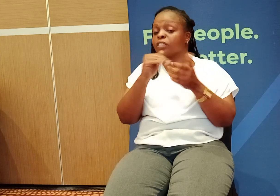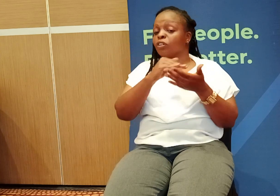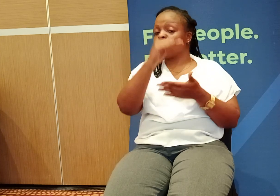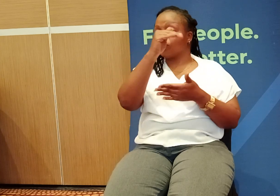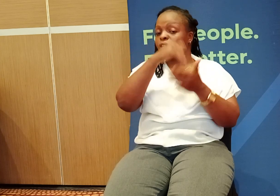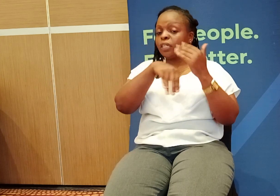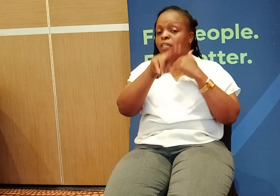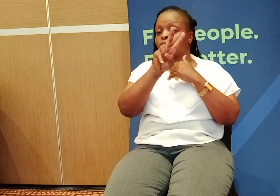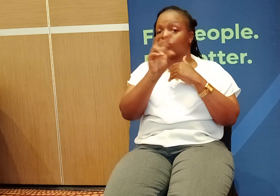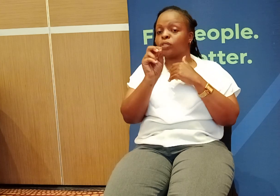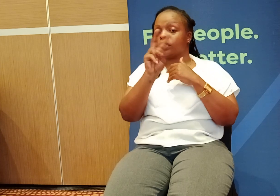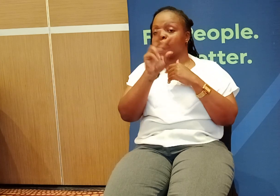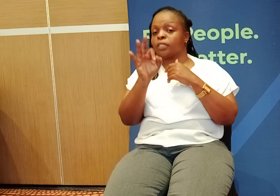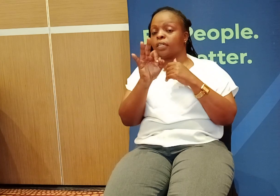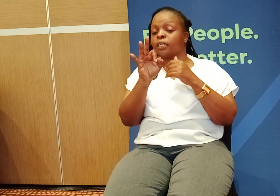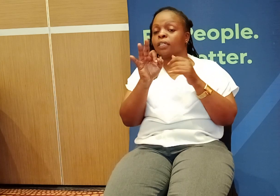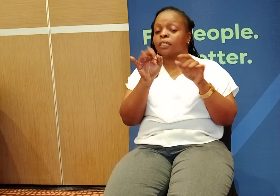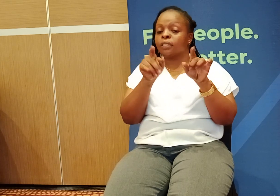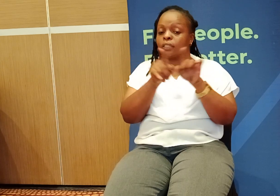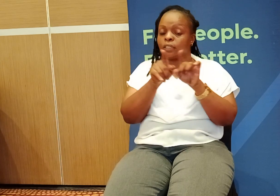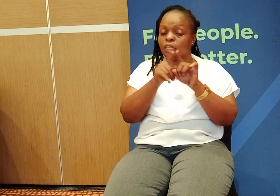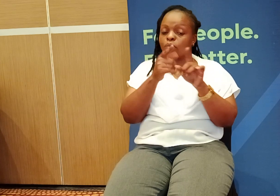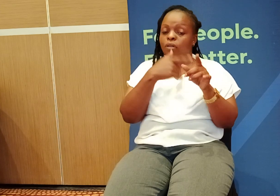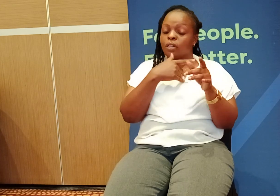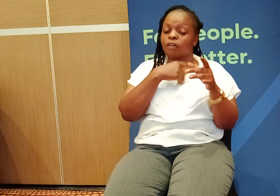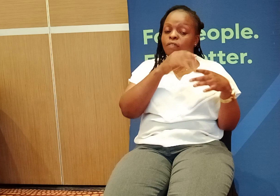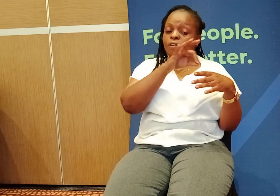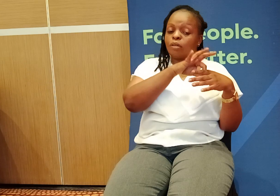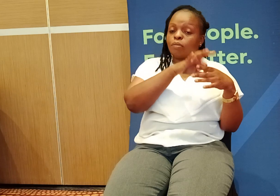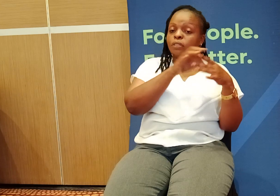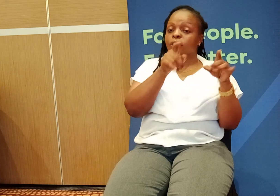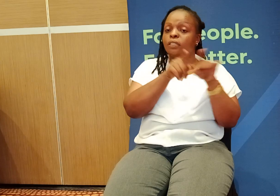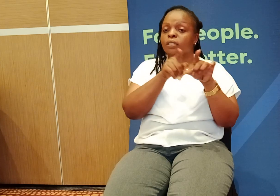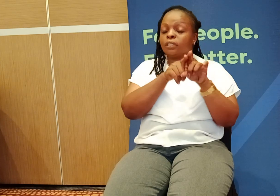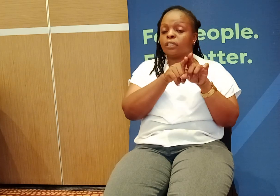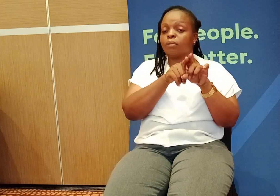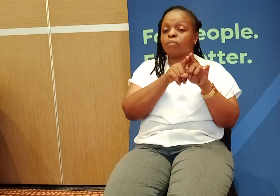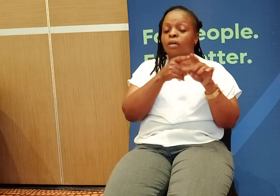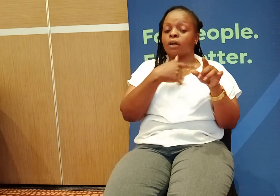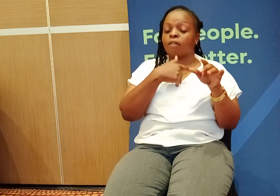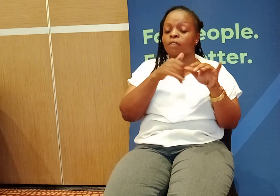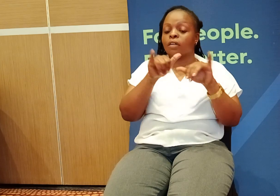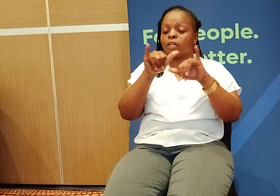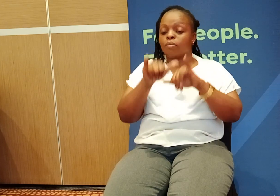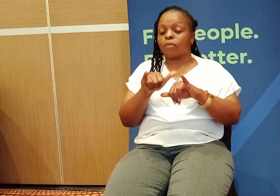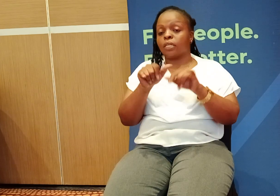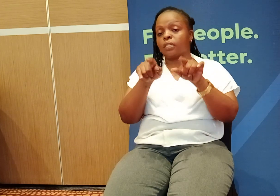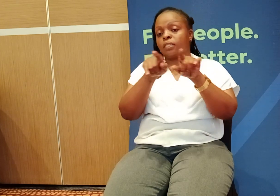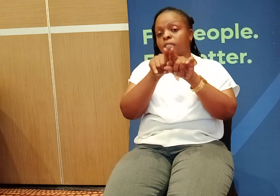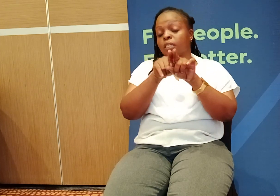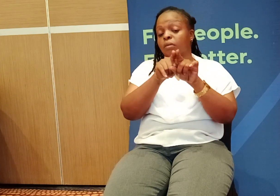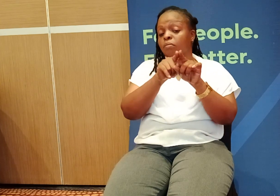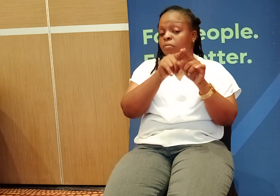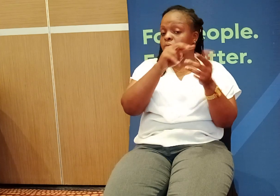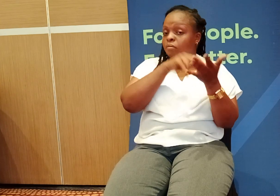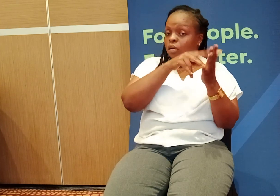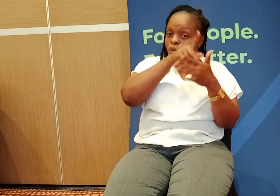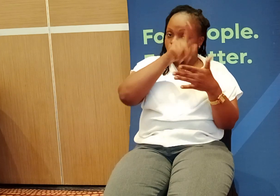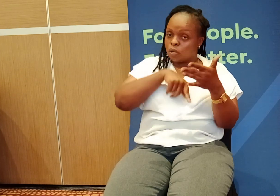2023. Whereas term deposit and call have remained pretty much the same. So what this means is our cost